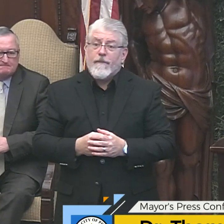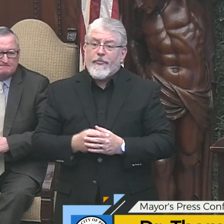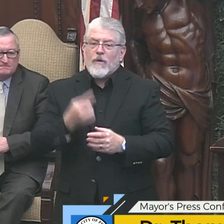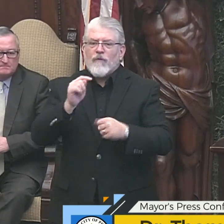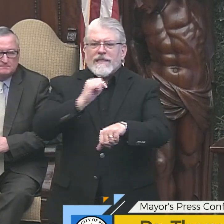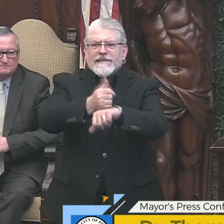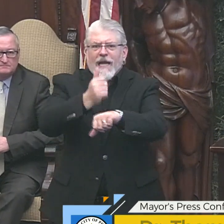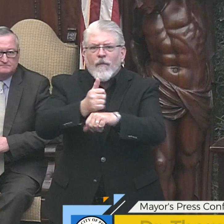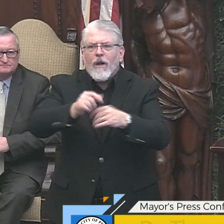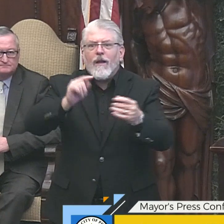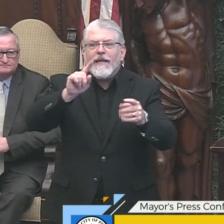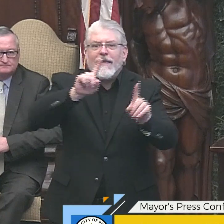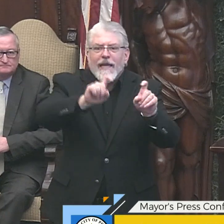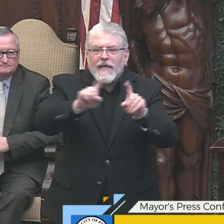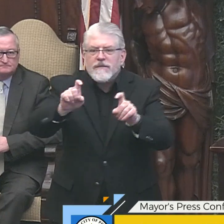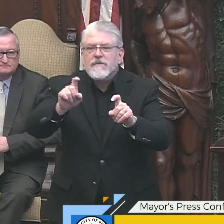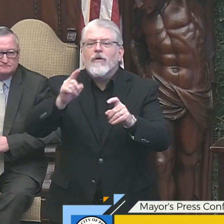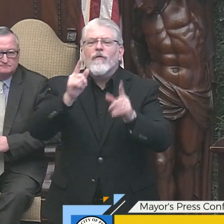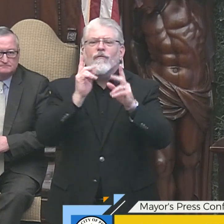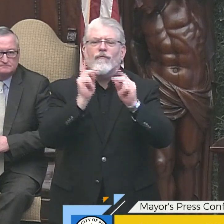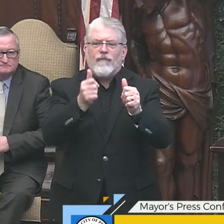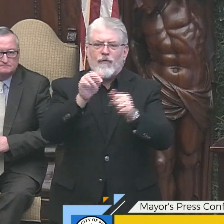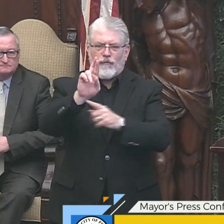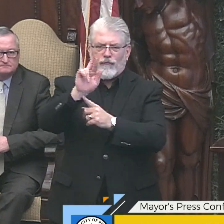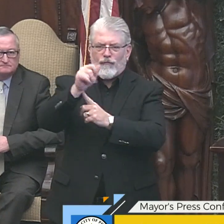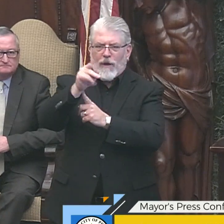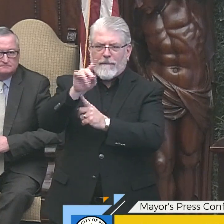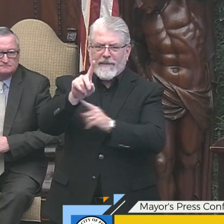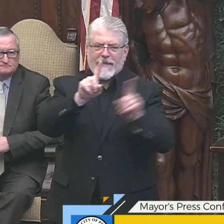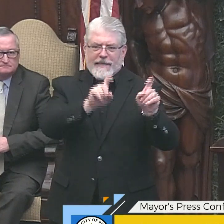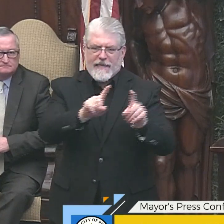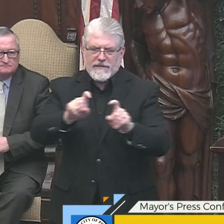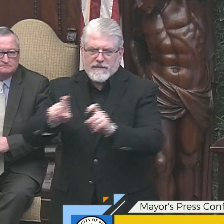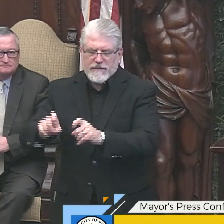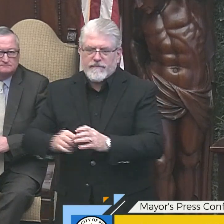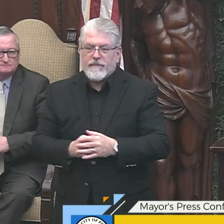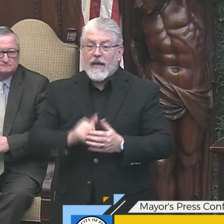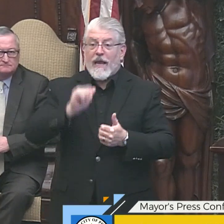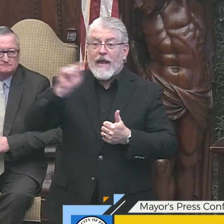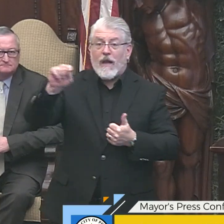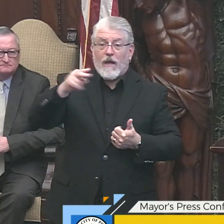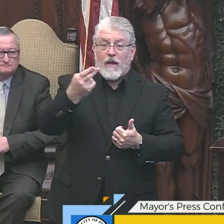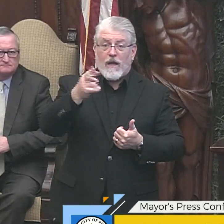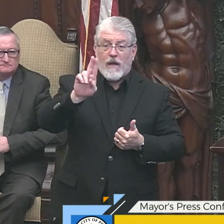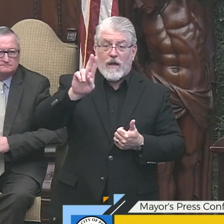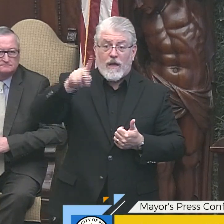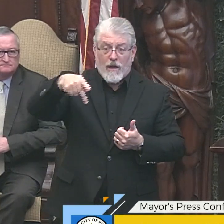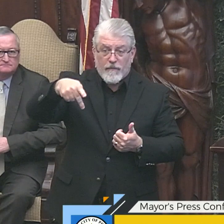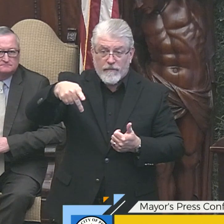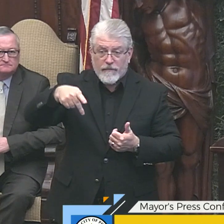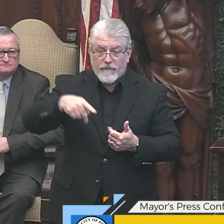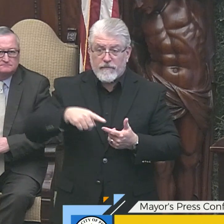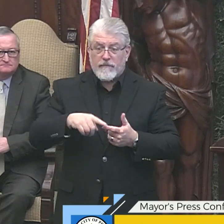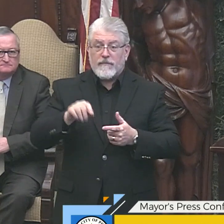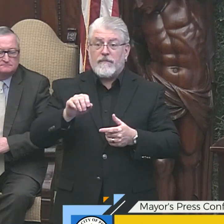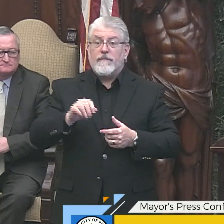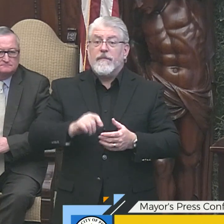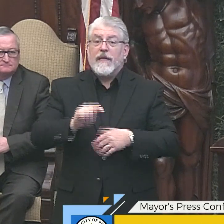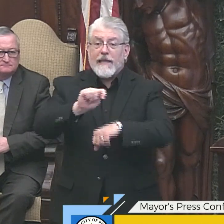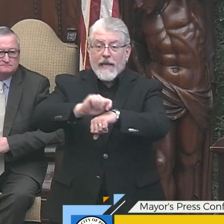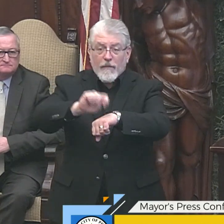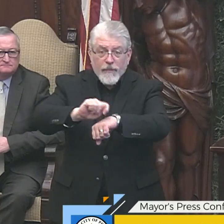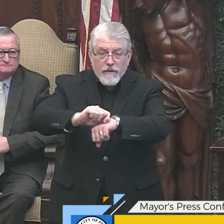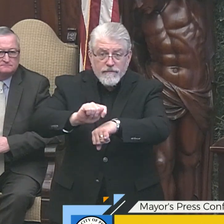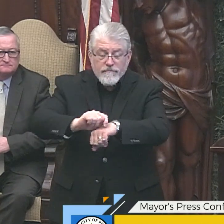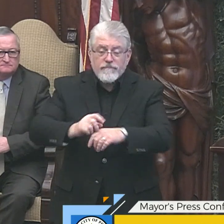is in Radnor. Temple has 1 site, I believe on their main campus. Jefferson has set up 2 sites, one in